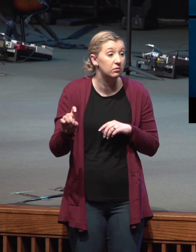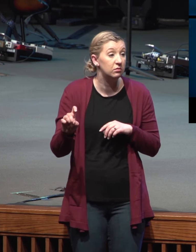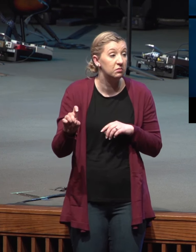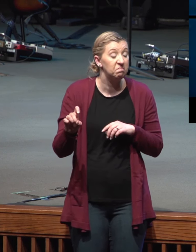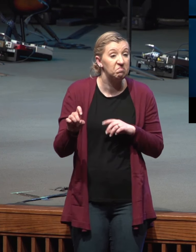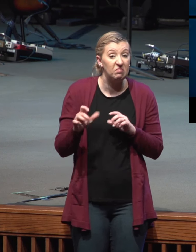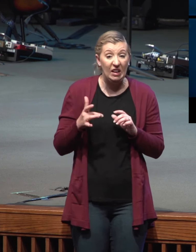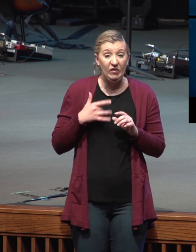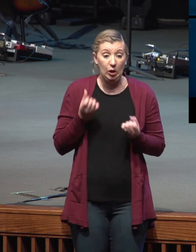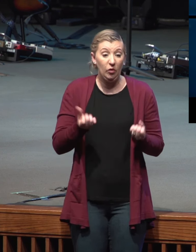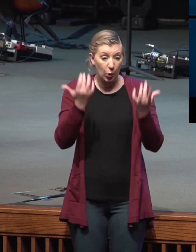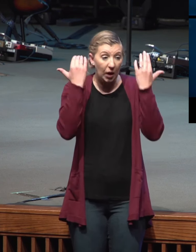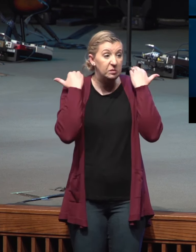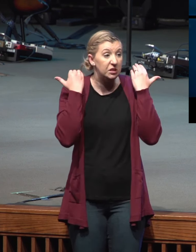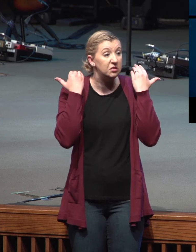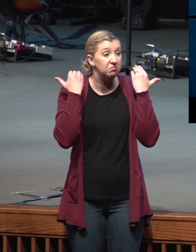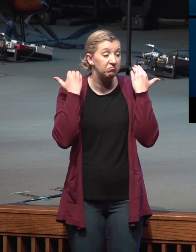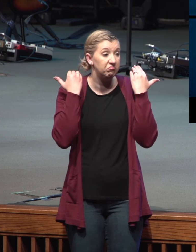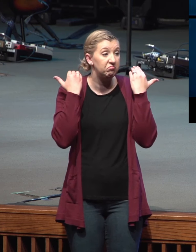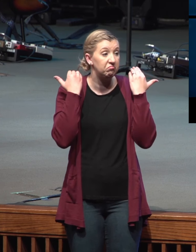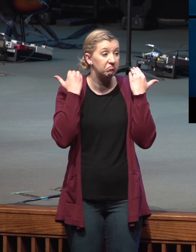I can feel overwhelmed.